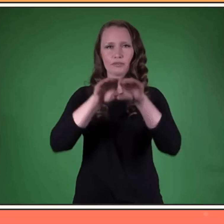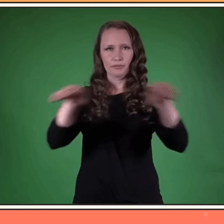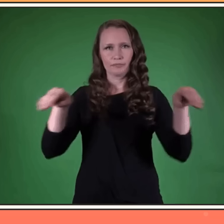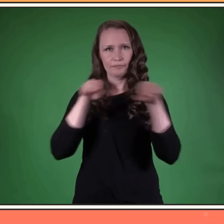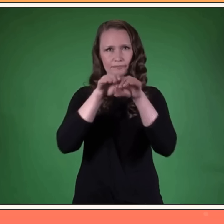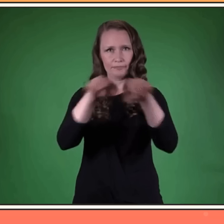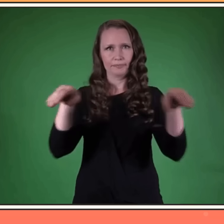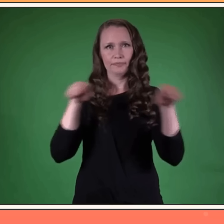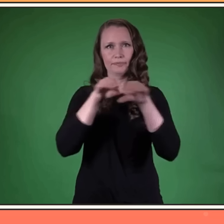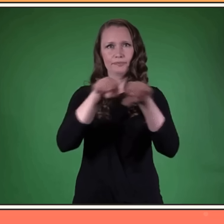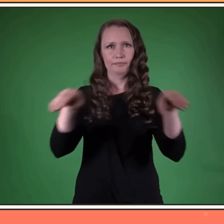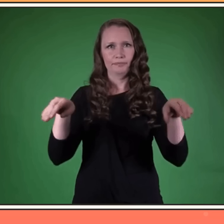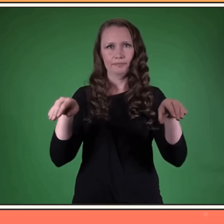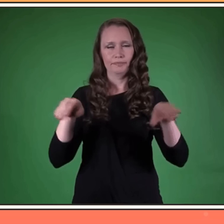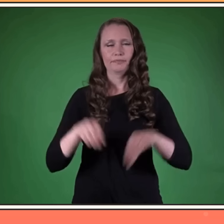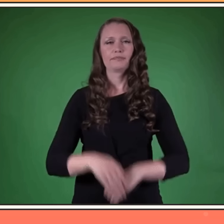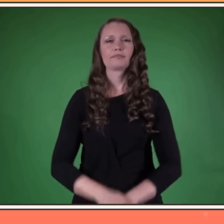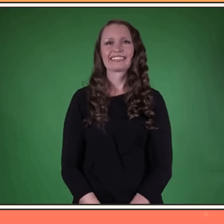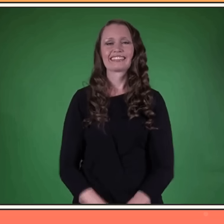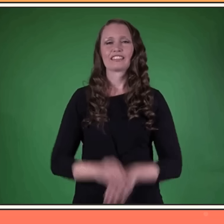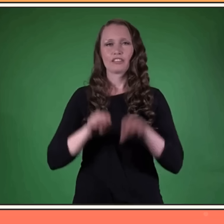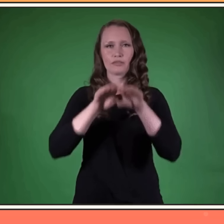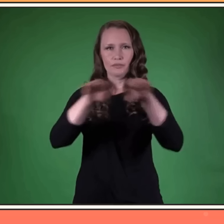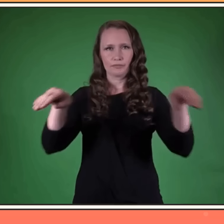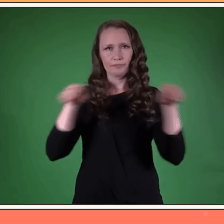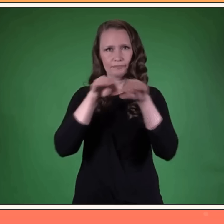You do this to stay cool in the water.